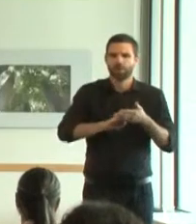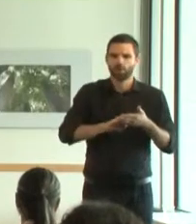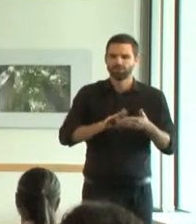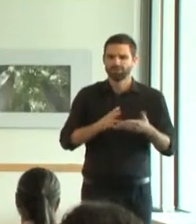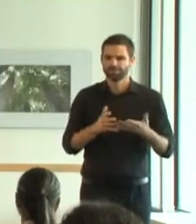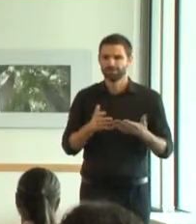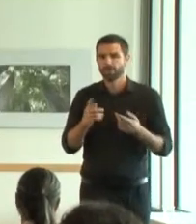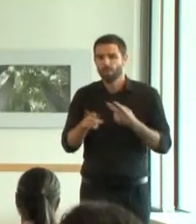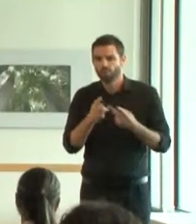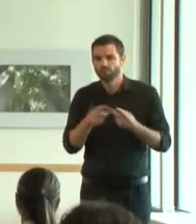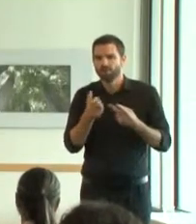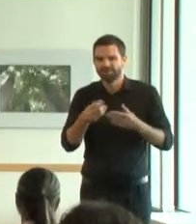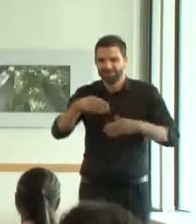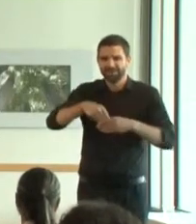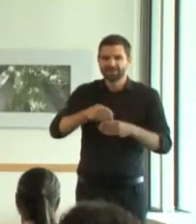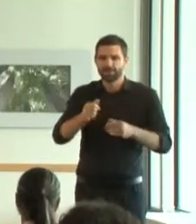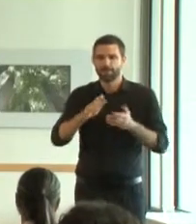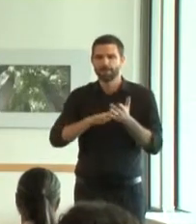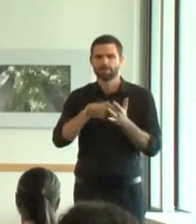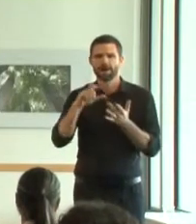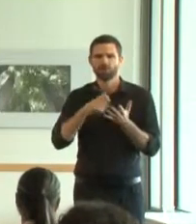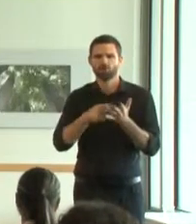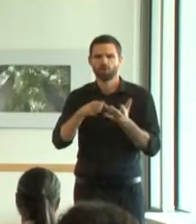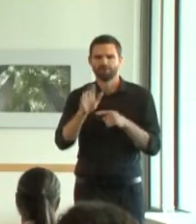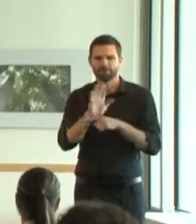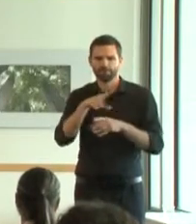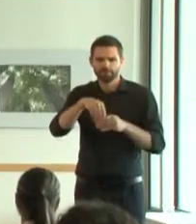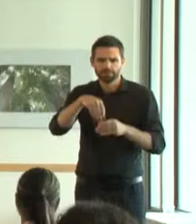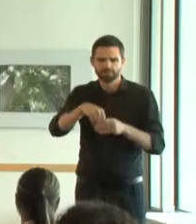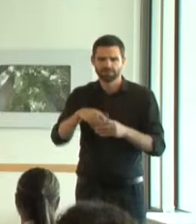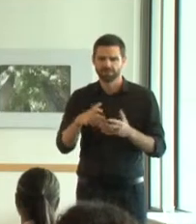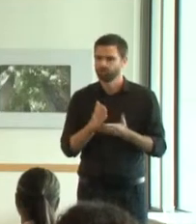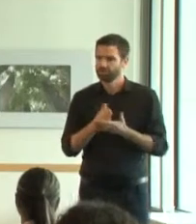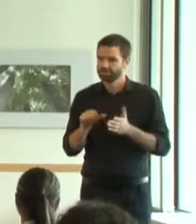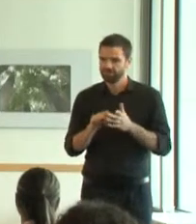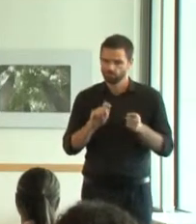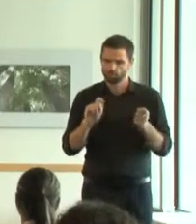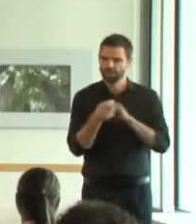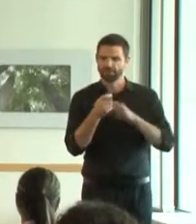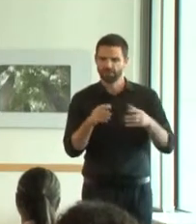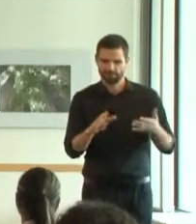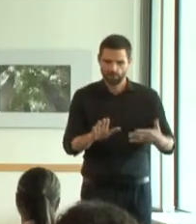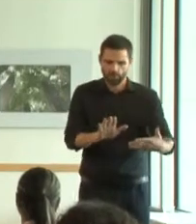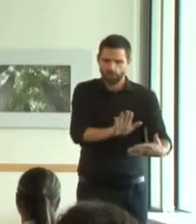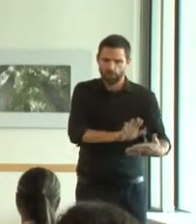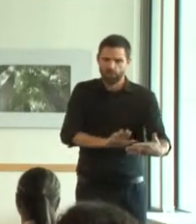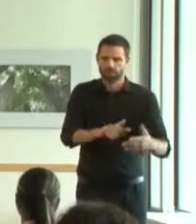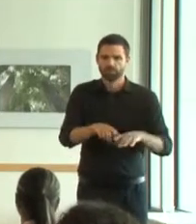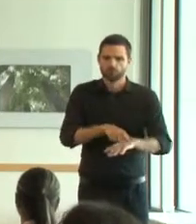also have microfilm elements in them as well. So they're very, very difficult to do any automation to them. They're just a very manual